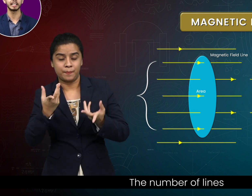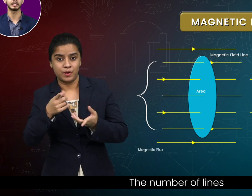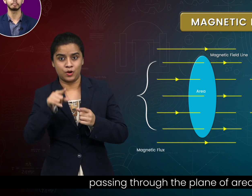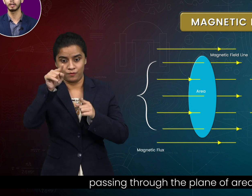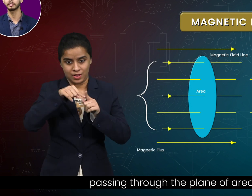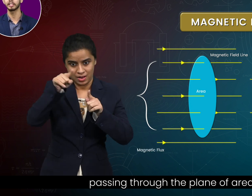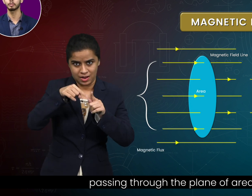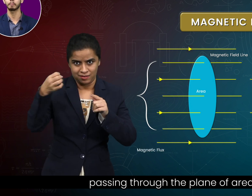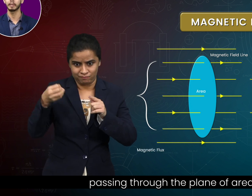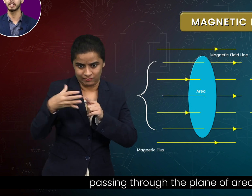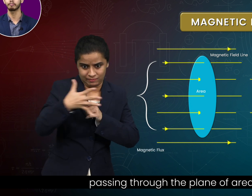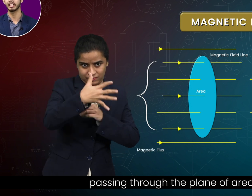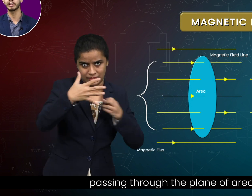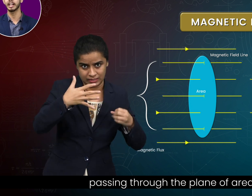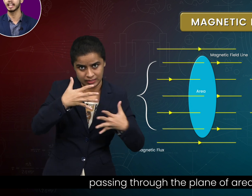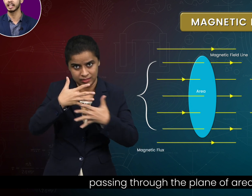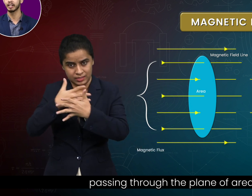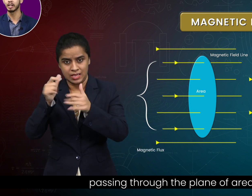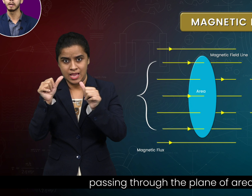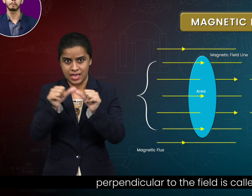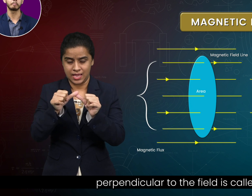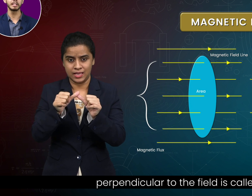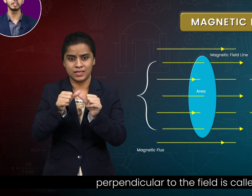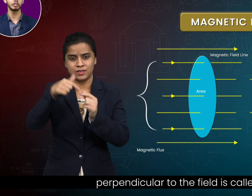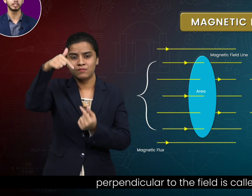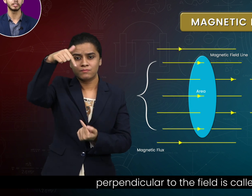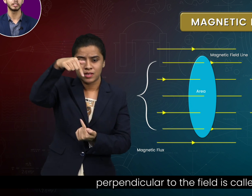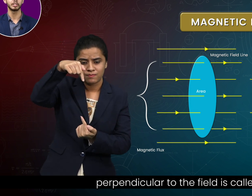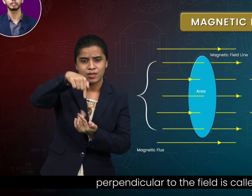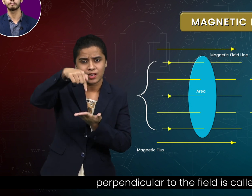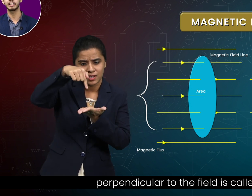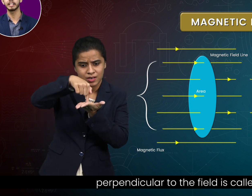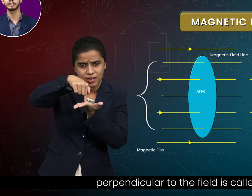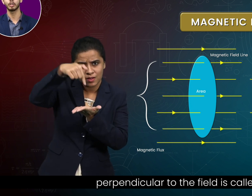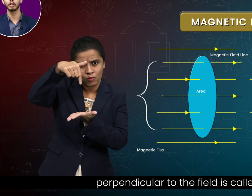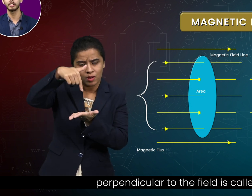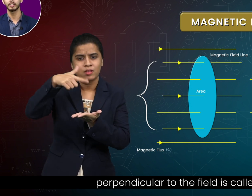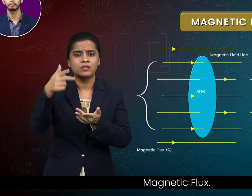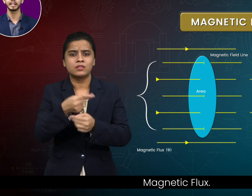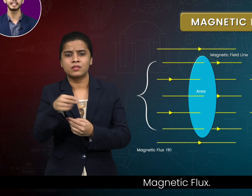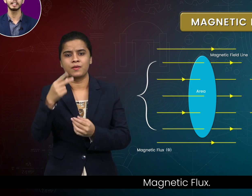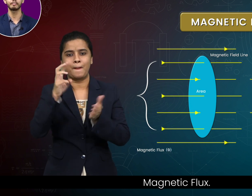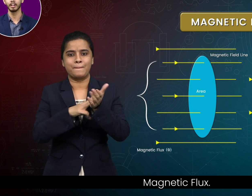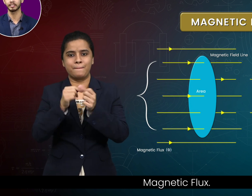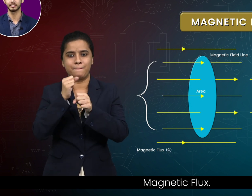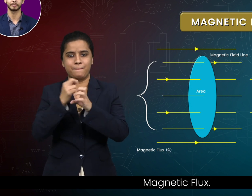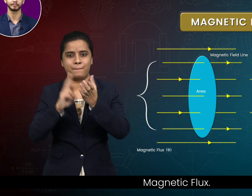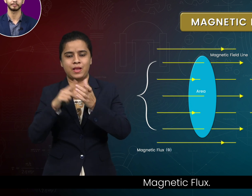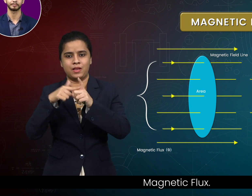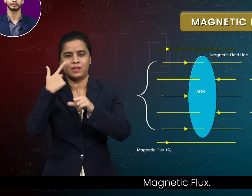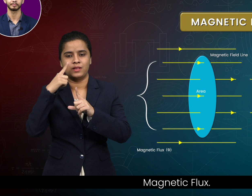of lines passing through the plane of area A perpendicular to the field is called magnetic